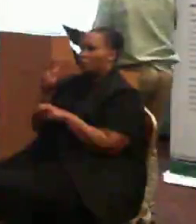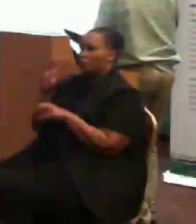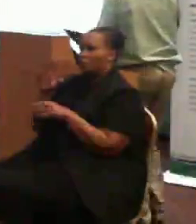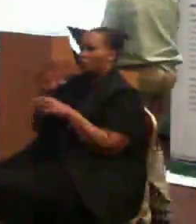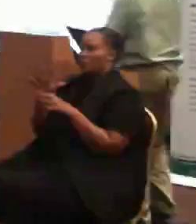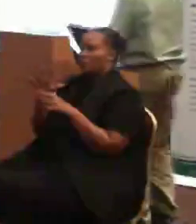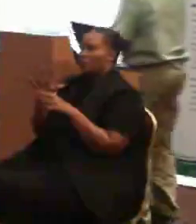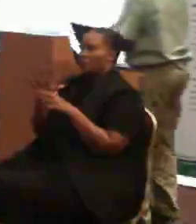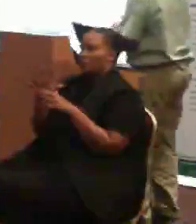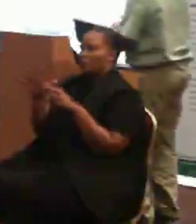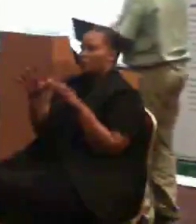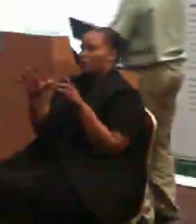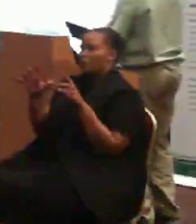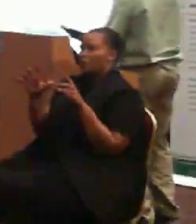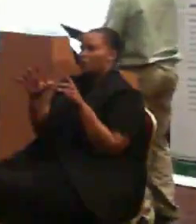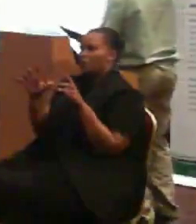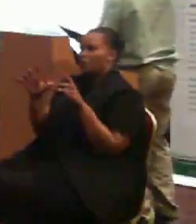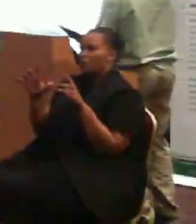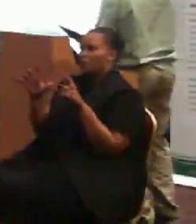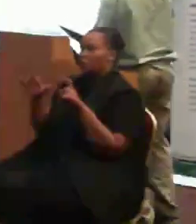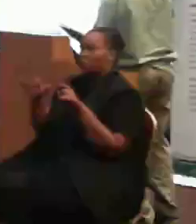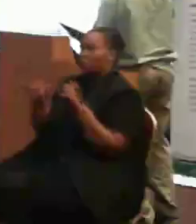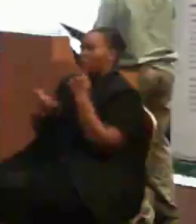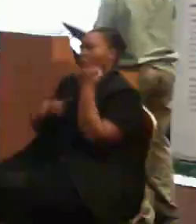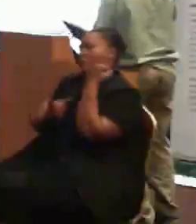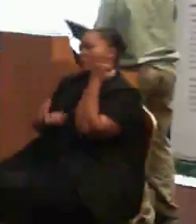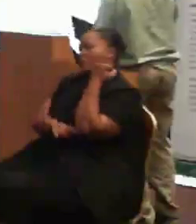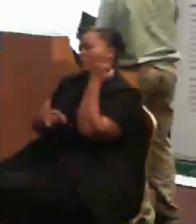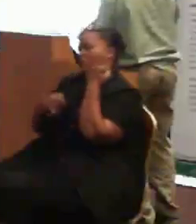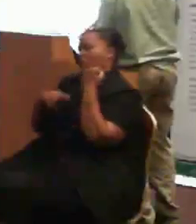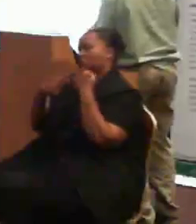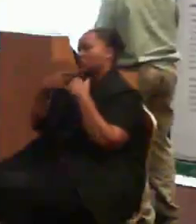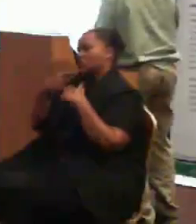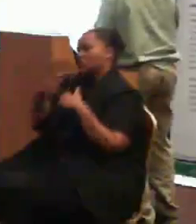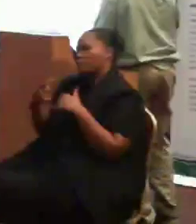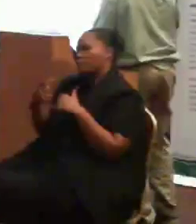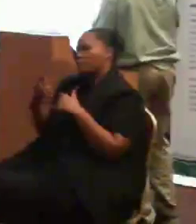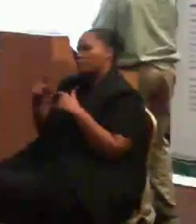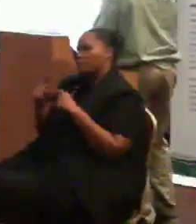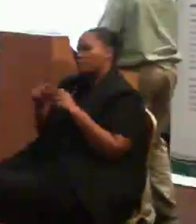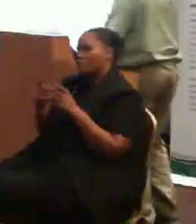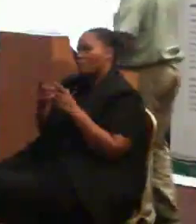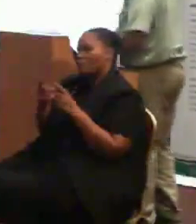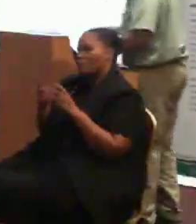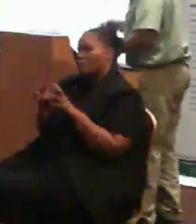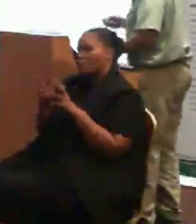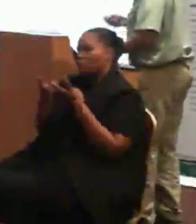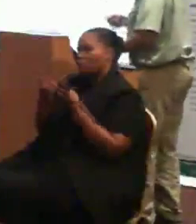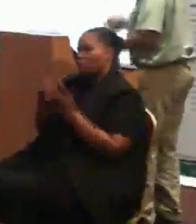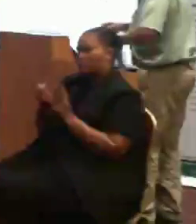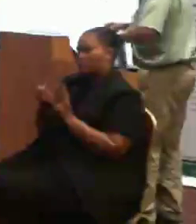then the last one that I've noted in terms of inflation related,